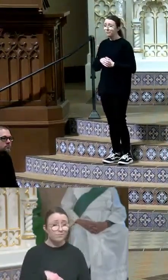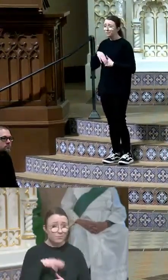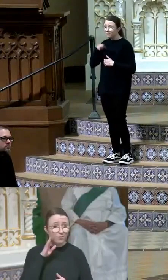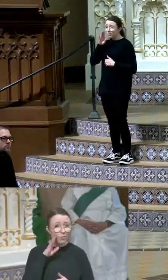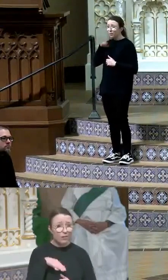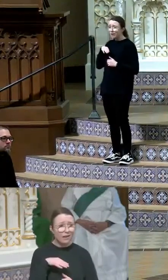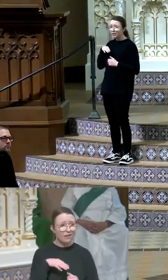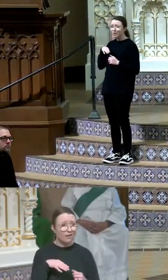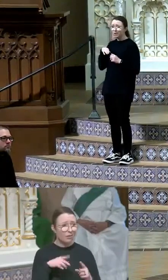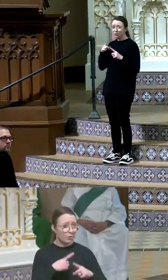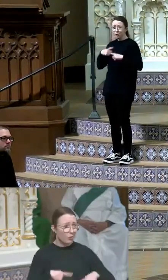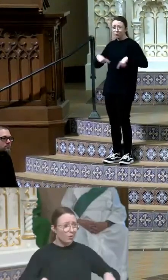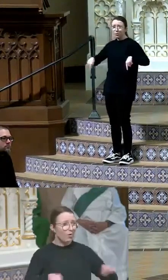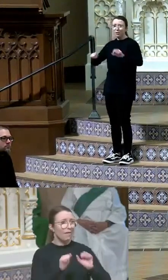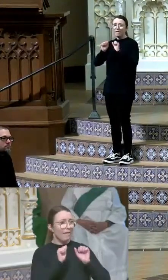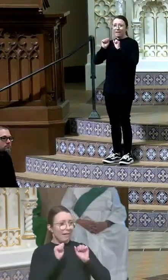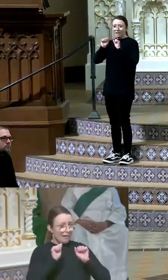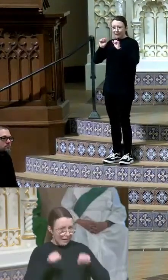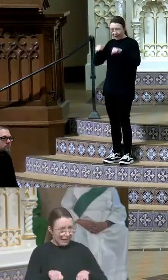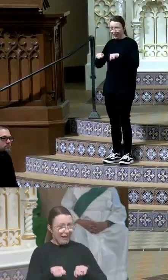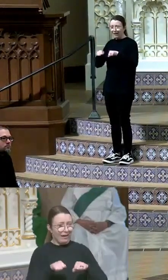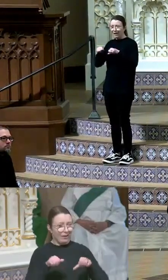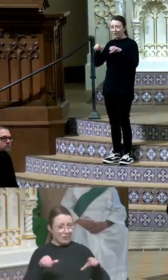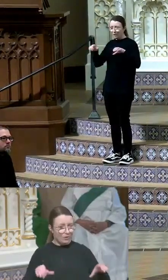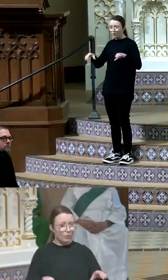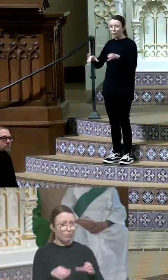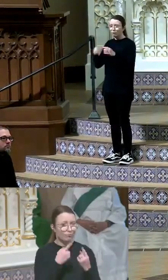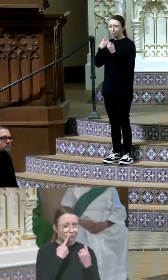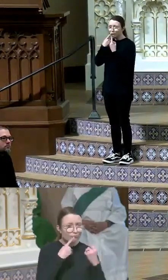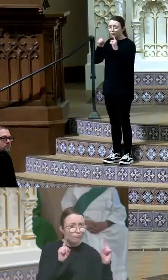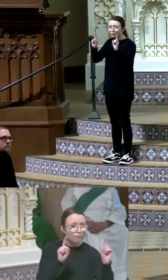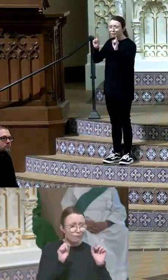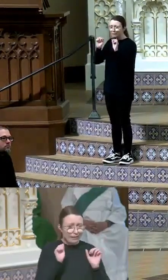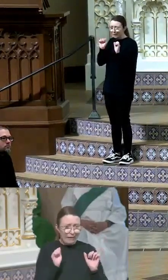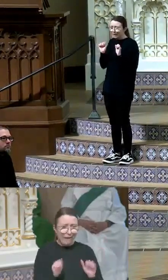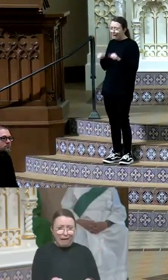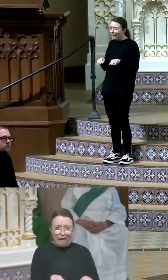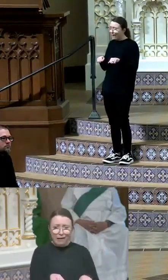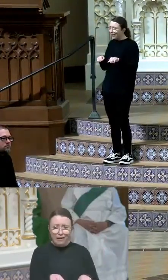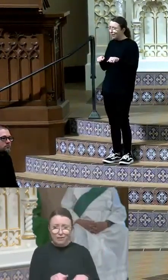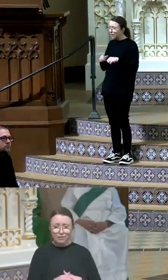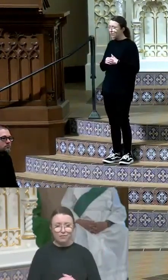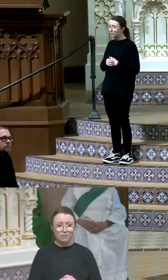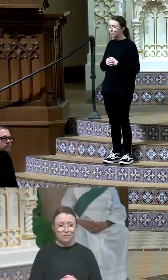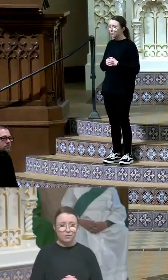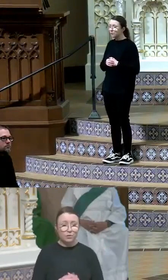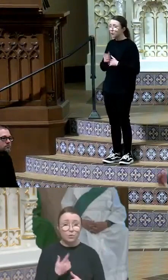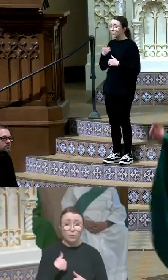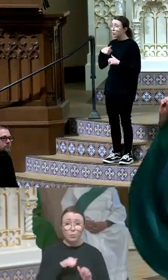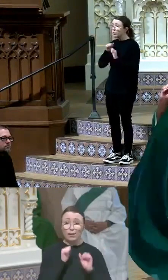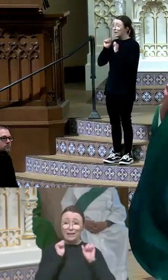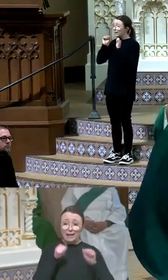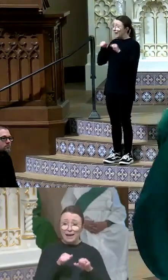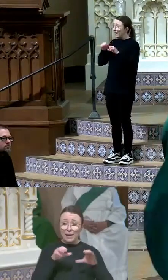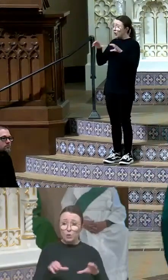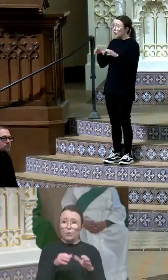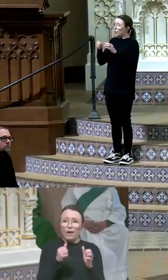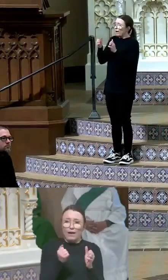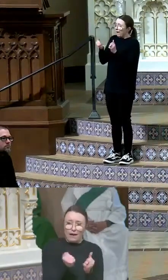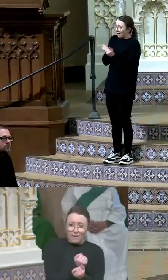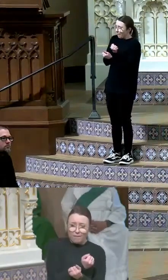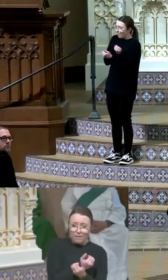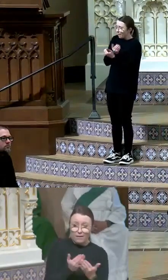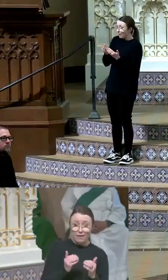this. There is nothing that we can't do. I can do